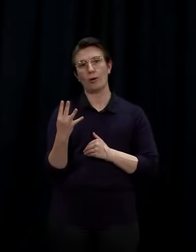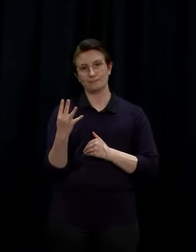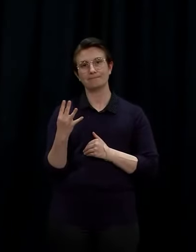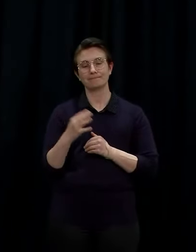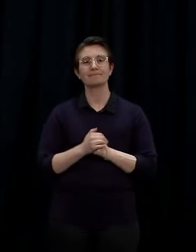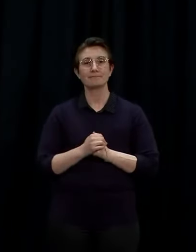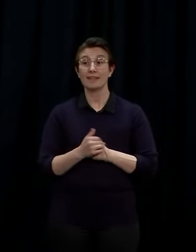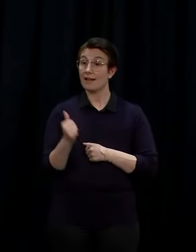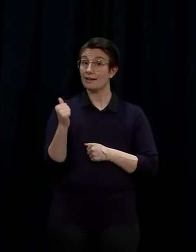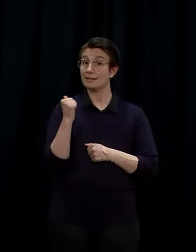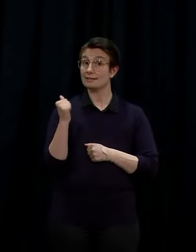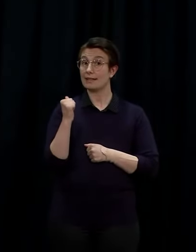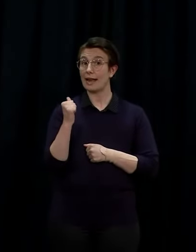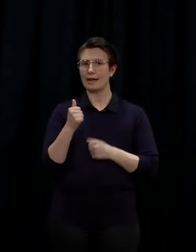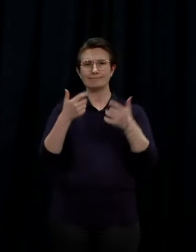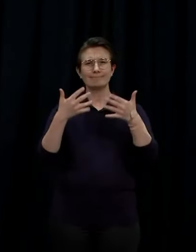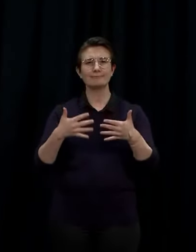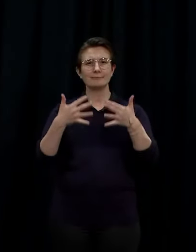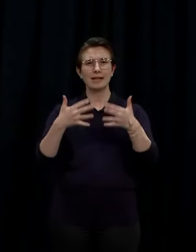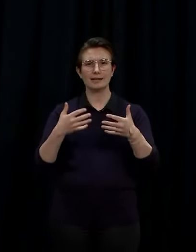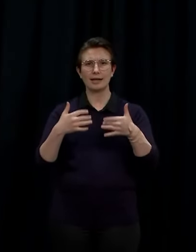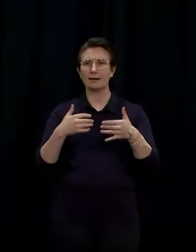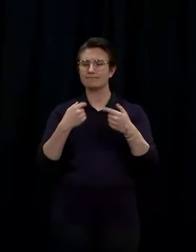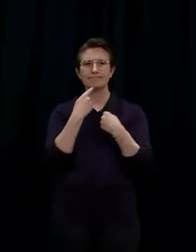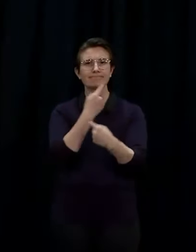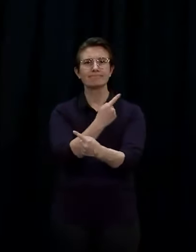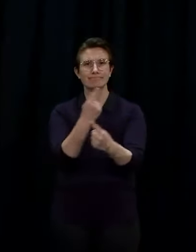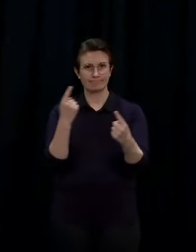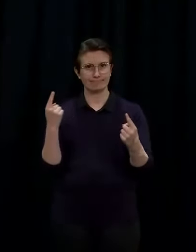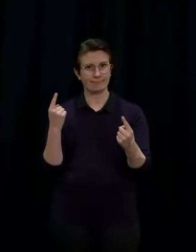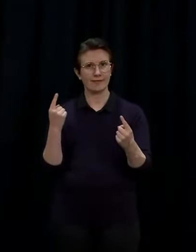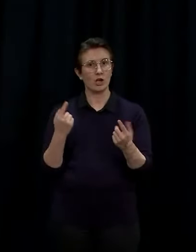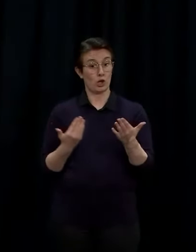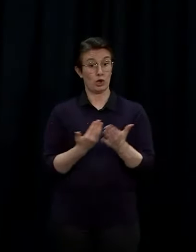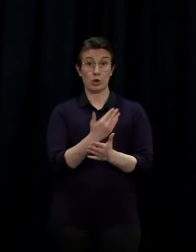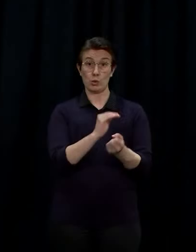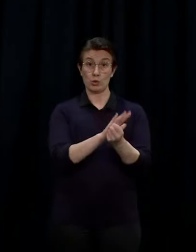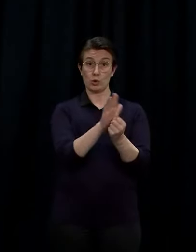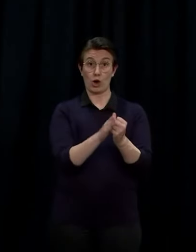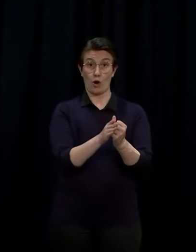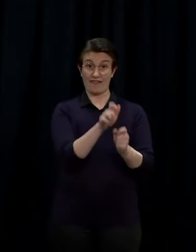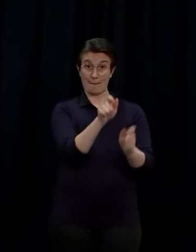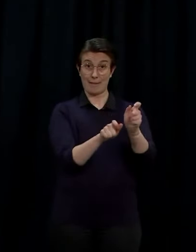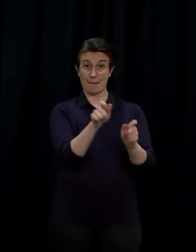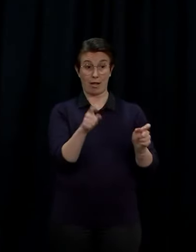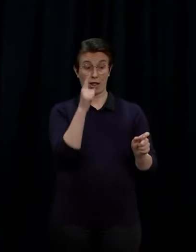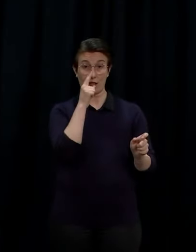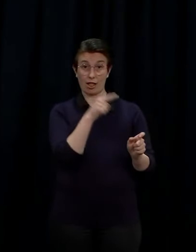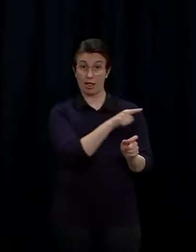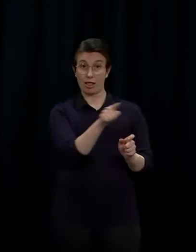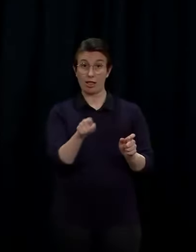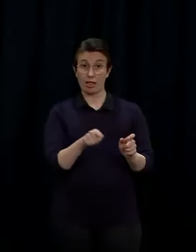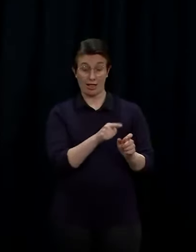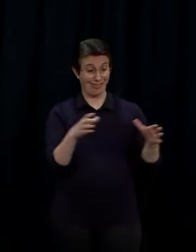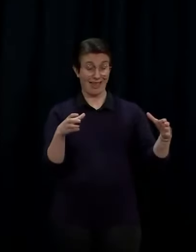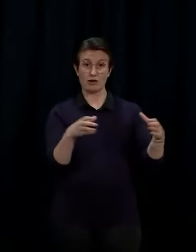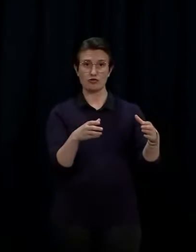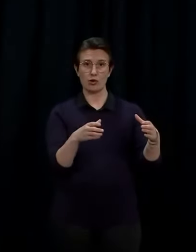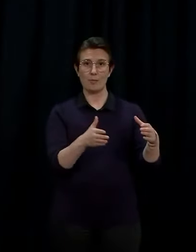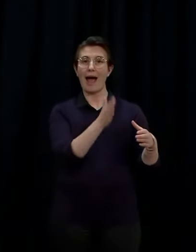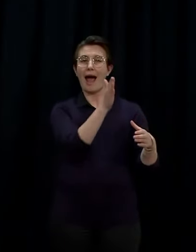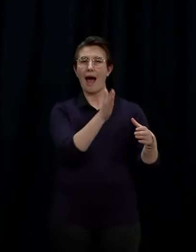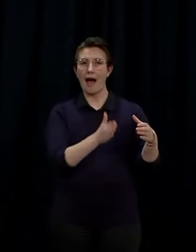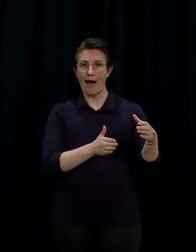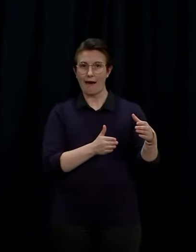roughly half were household contacts. Unfortunately, we know from Australia that